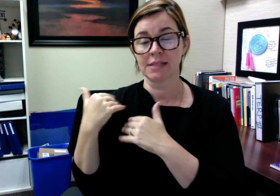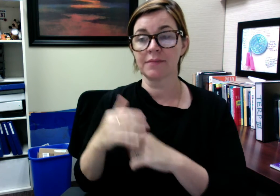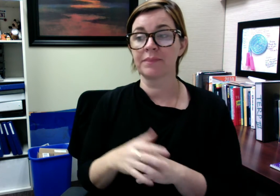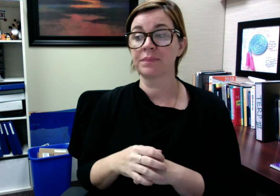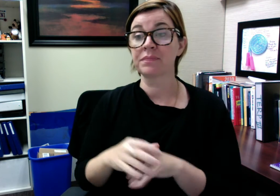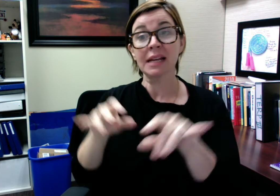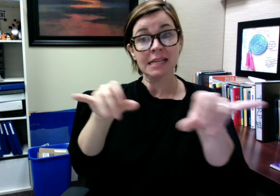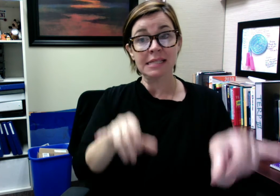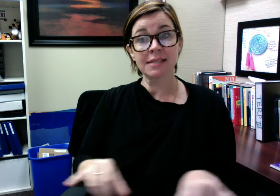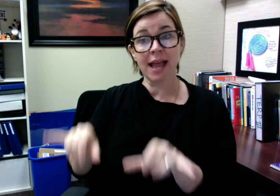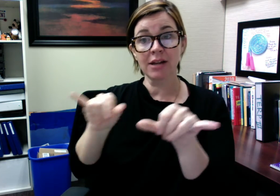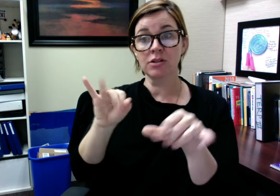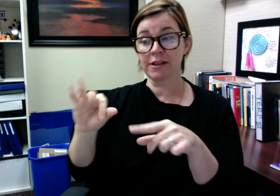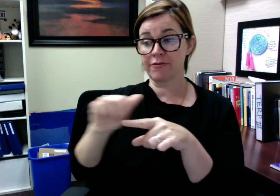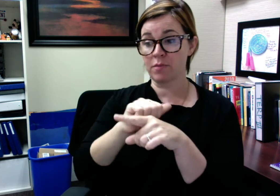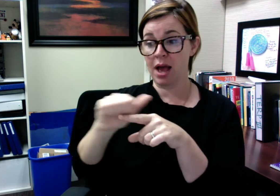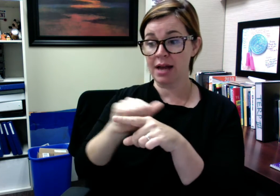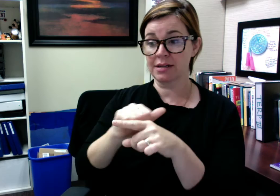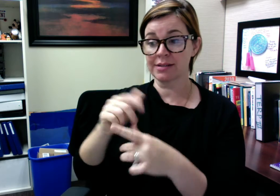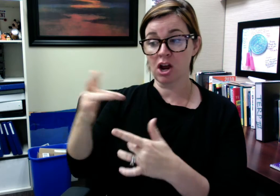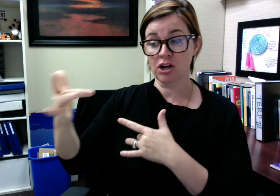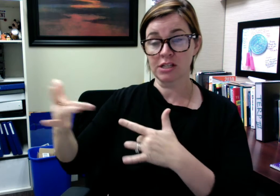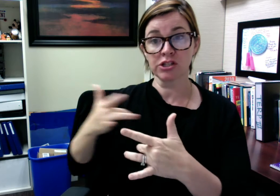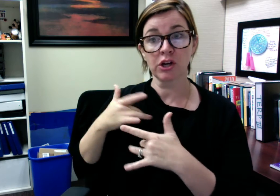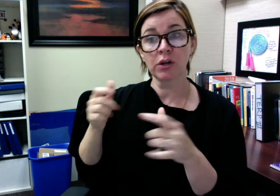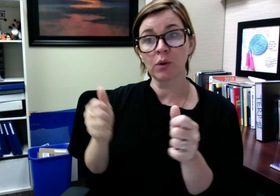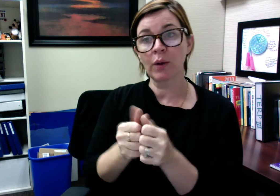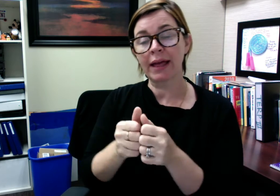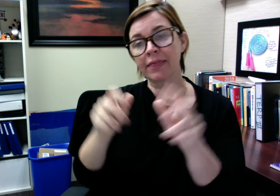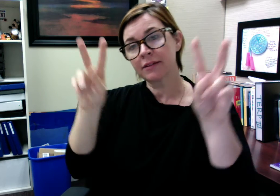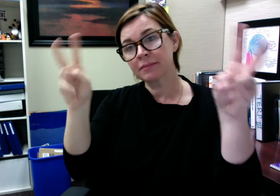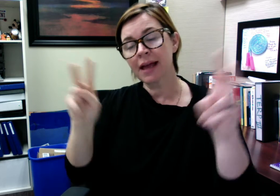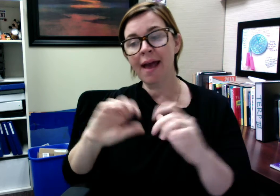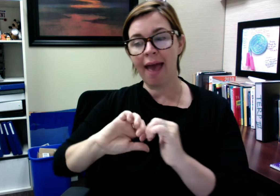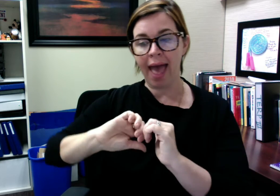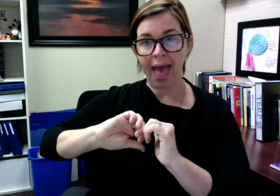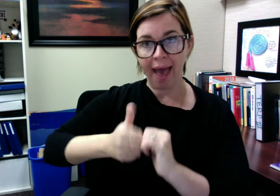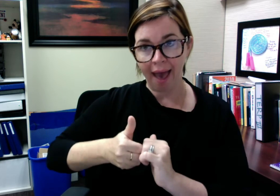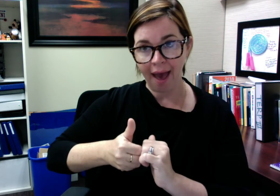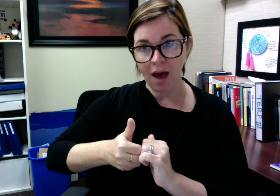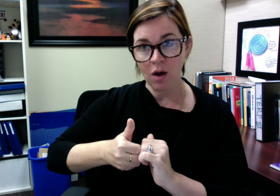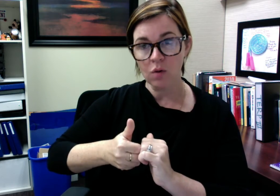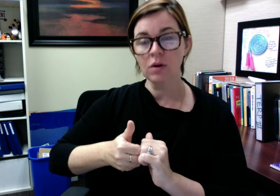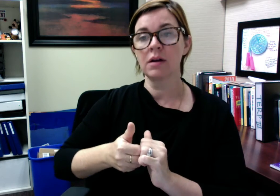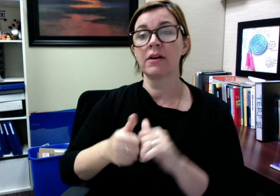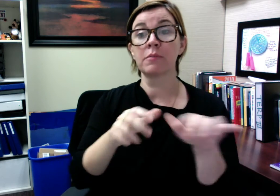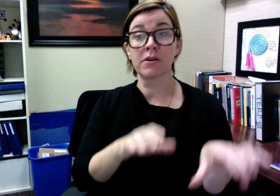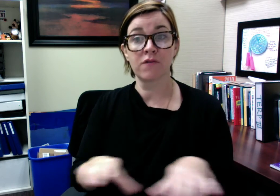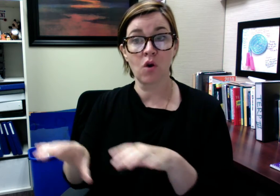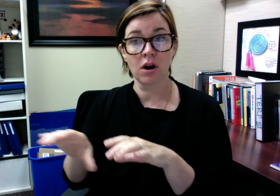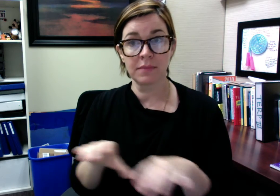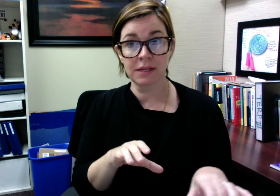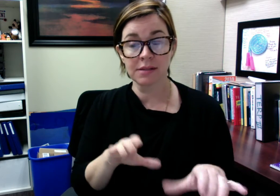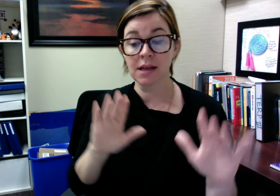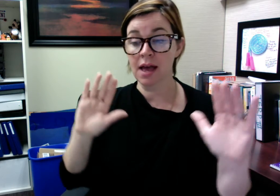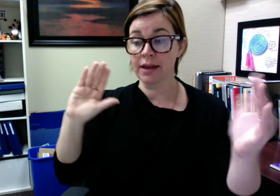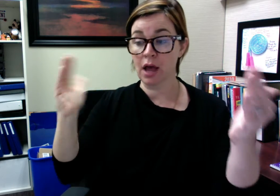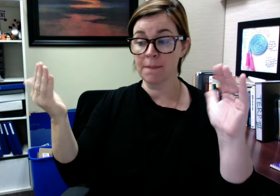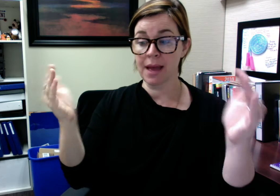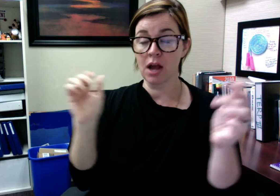are concerned with the hows of performance as compared with code of ethics that